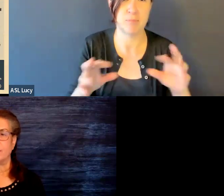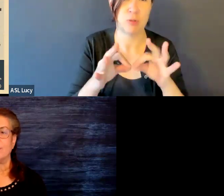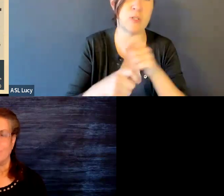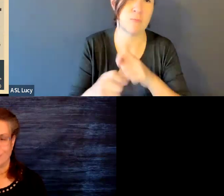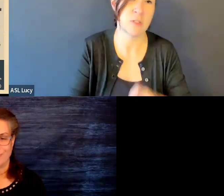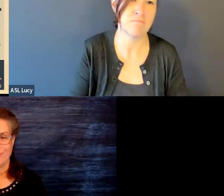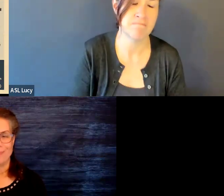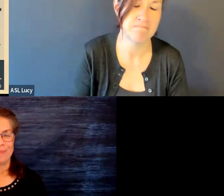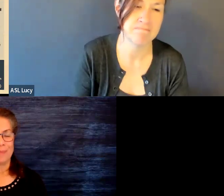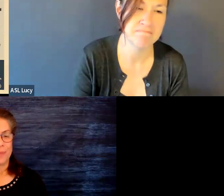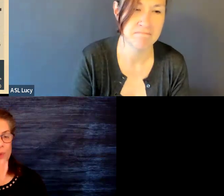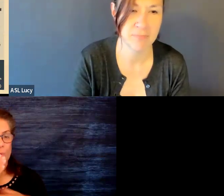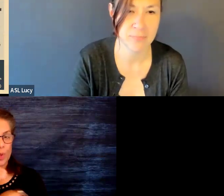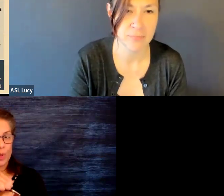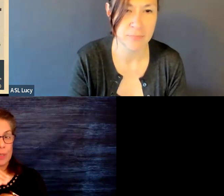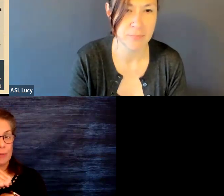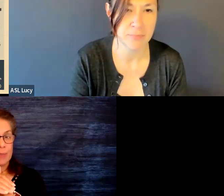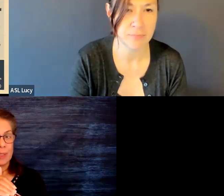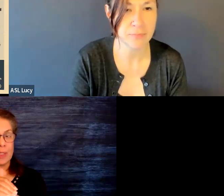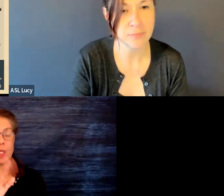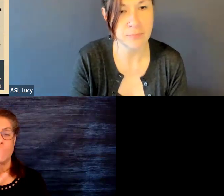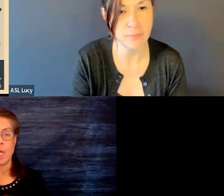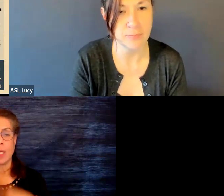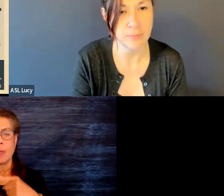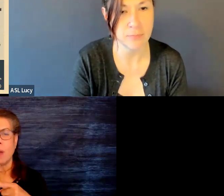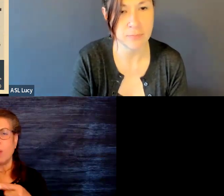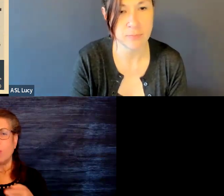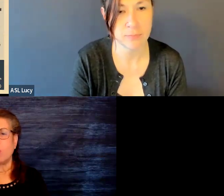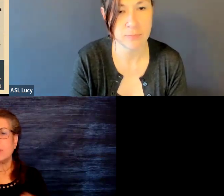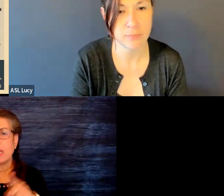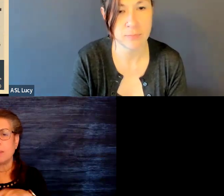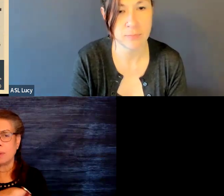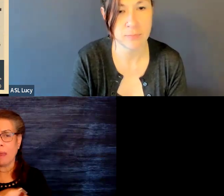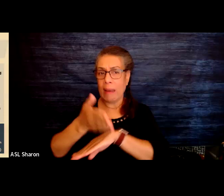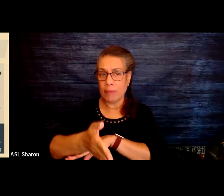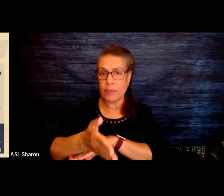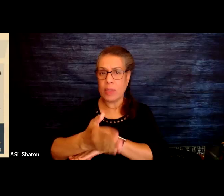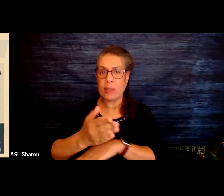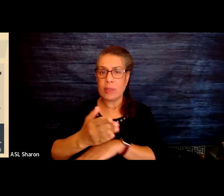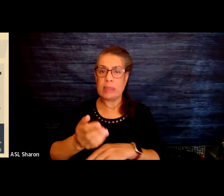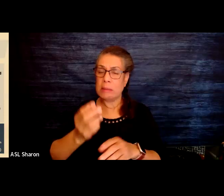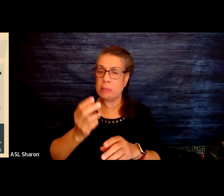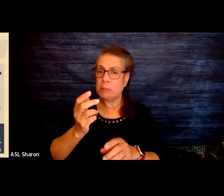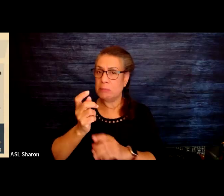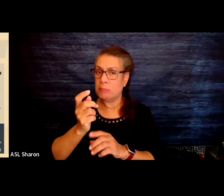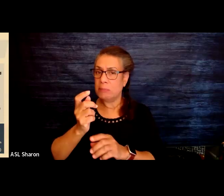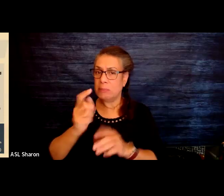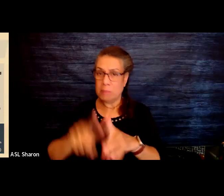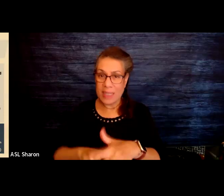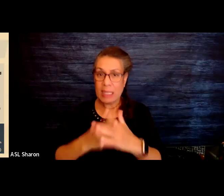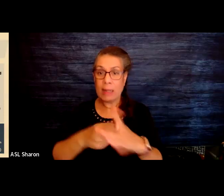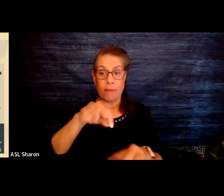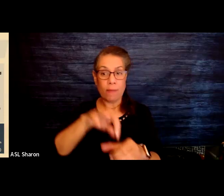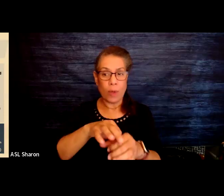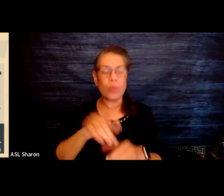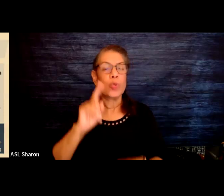me. Just to talk a little bit about what has transpired since the initial vote related to MassCore. Certainly something that you